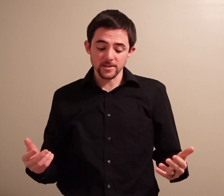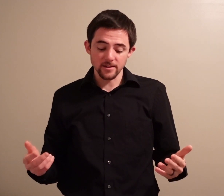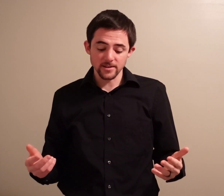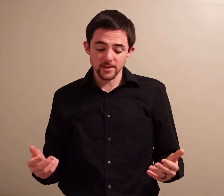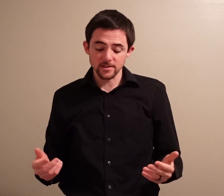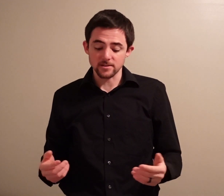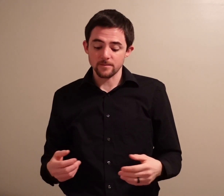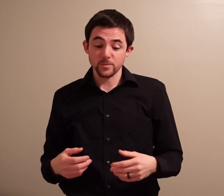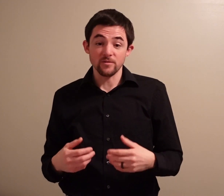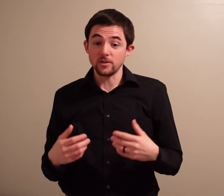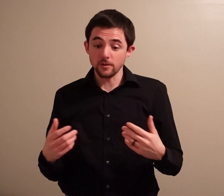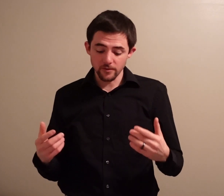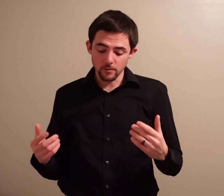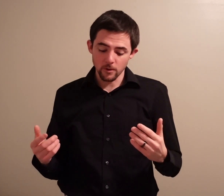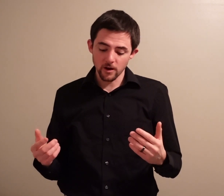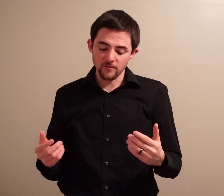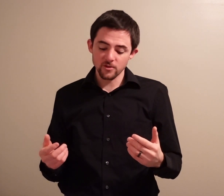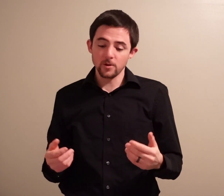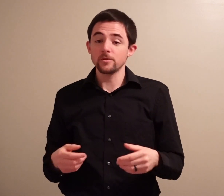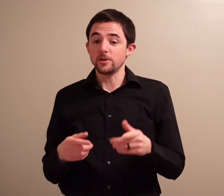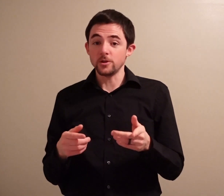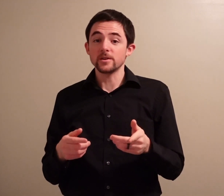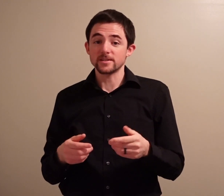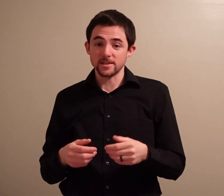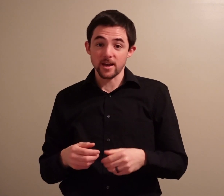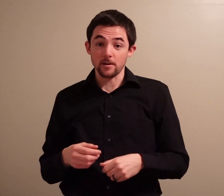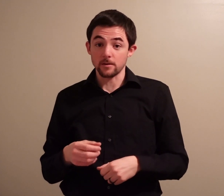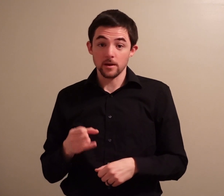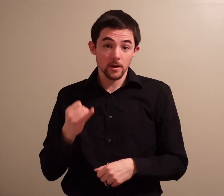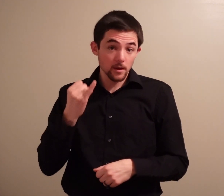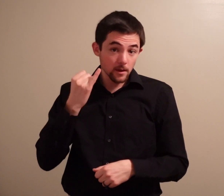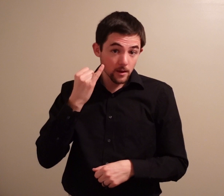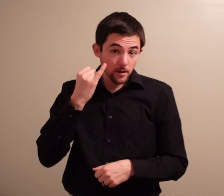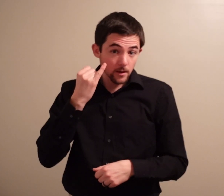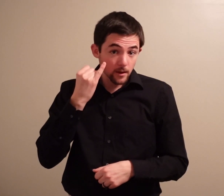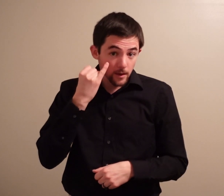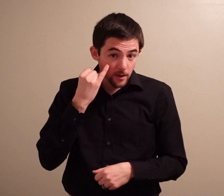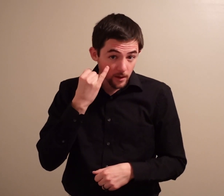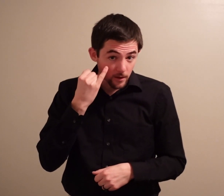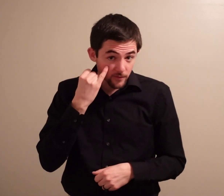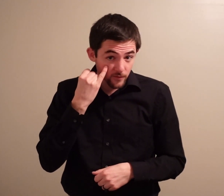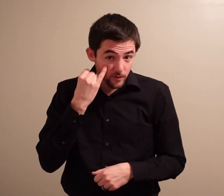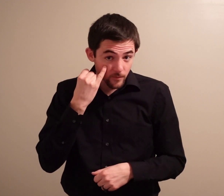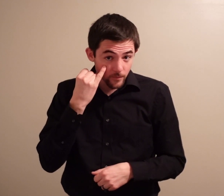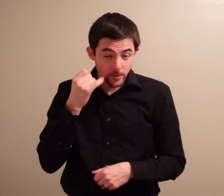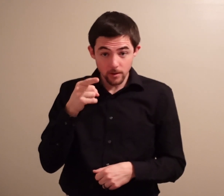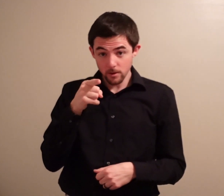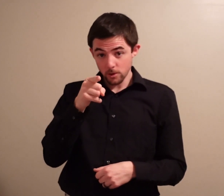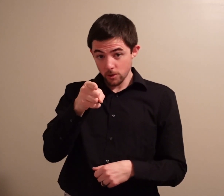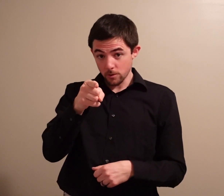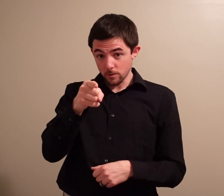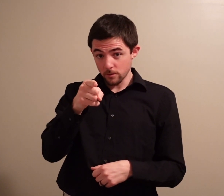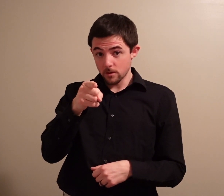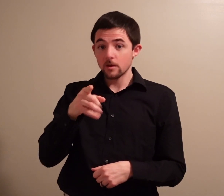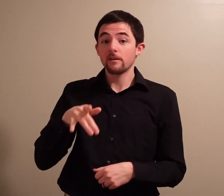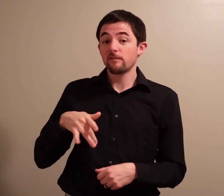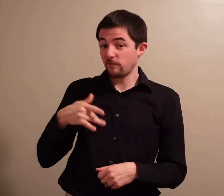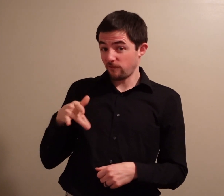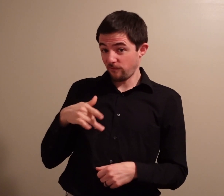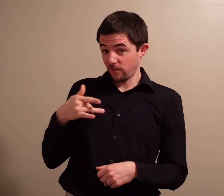the sentence. If you feel more comfortable, you can sit down. If you